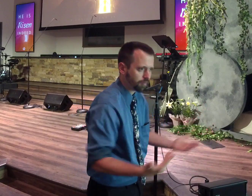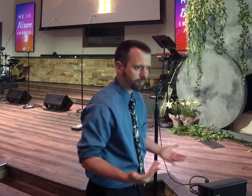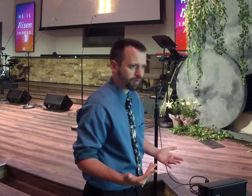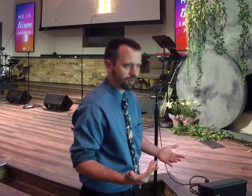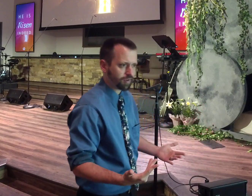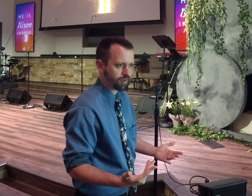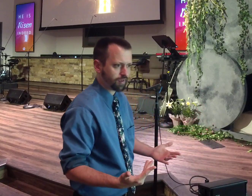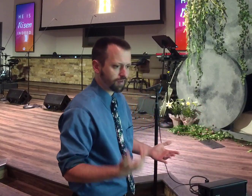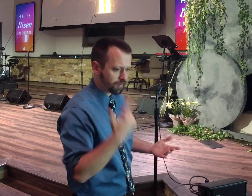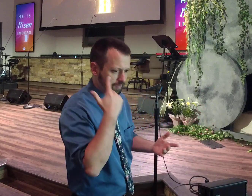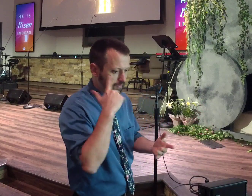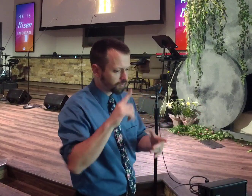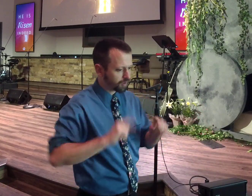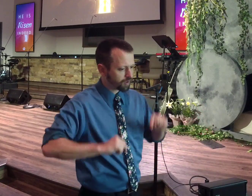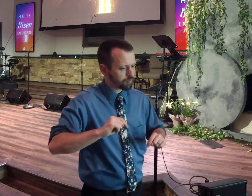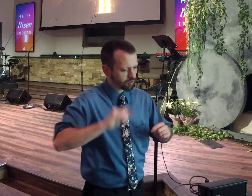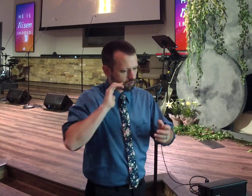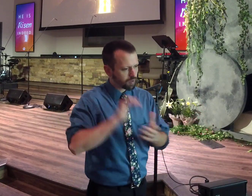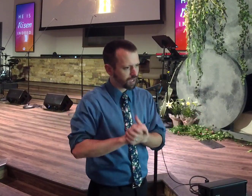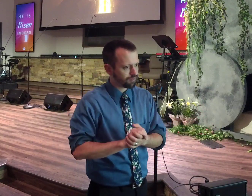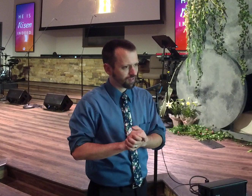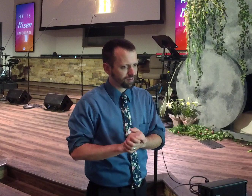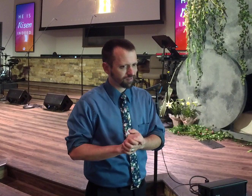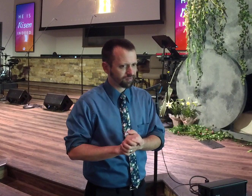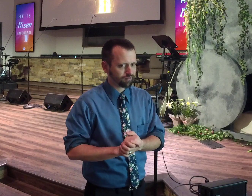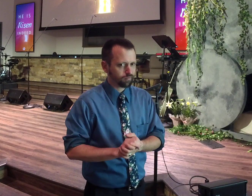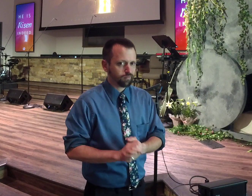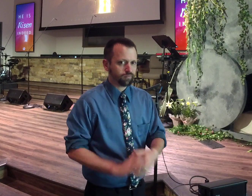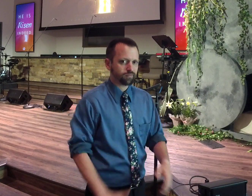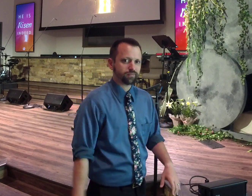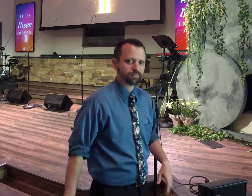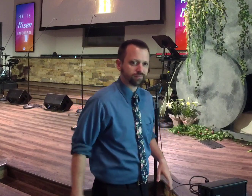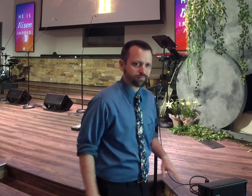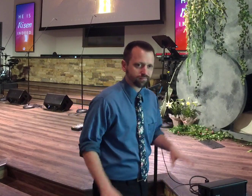to believe. You see,